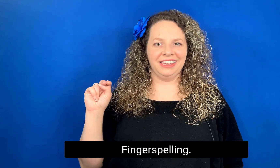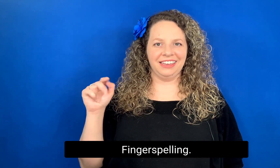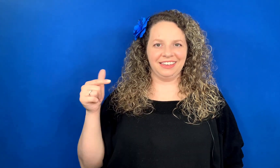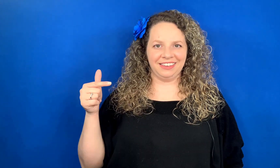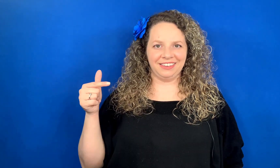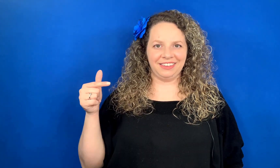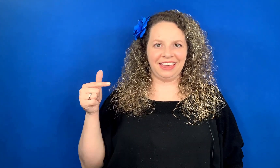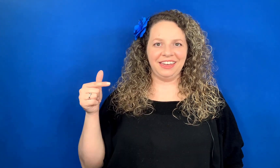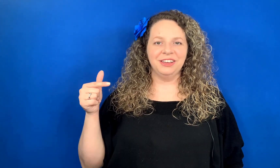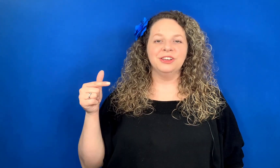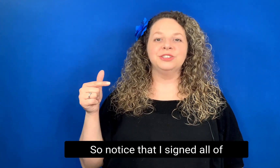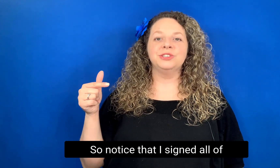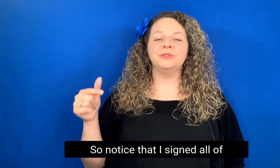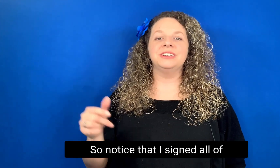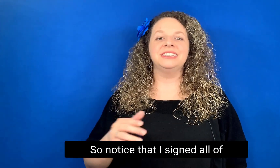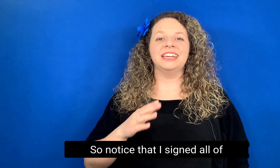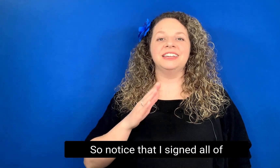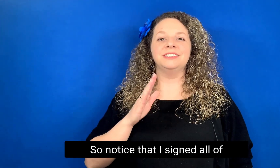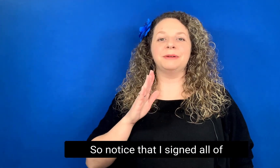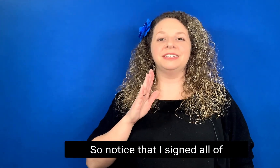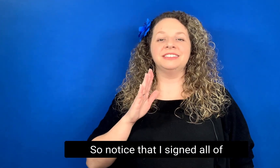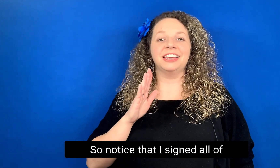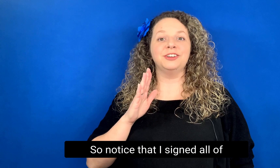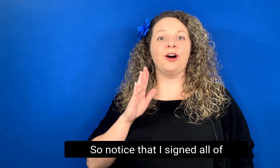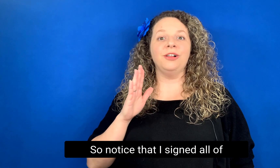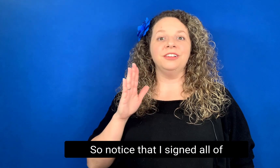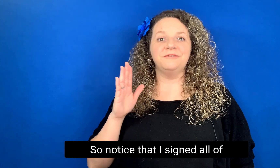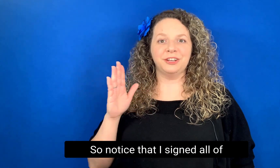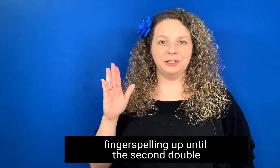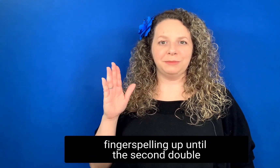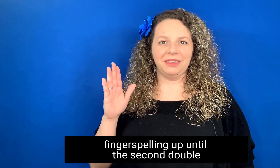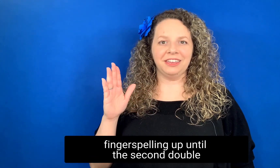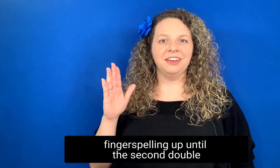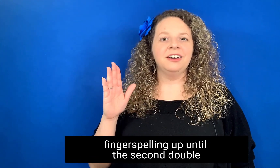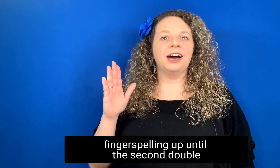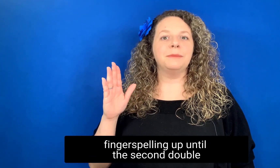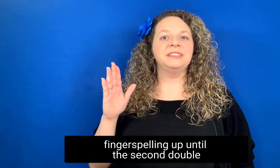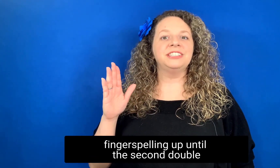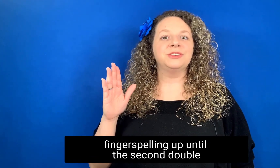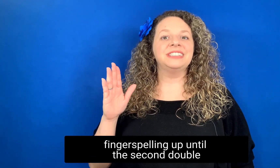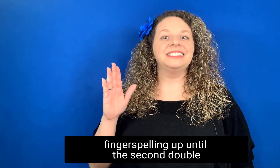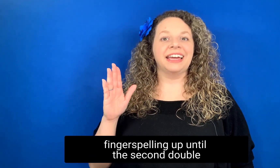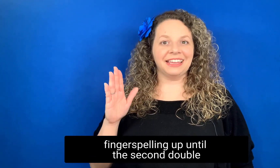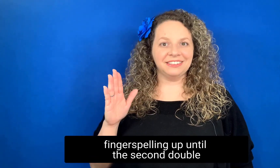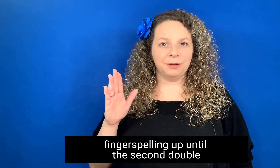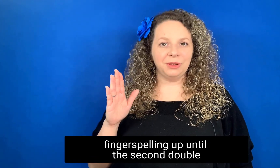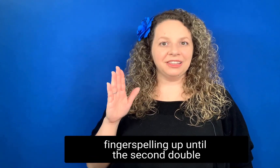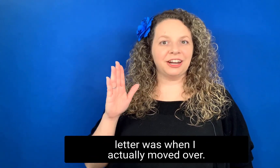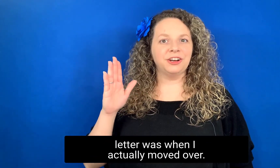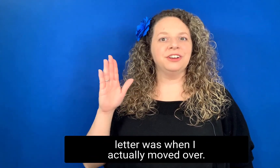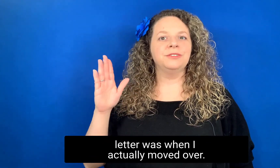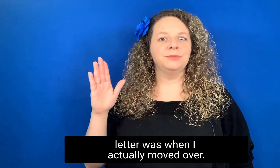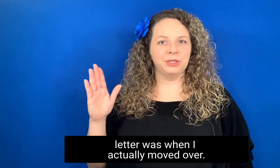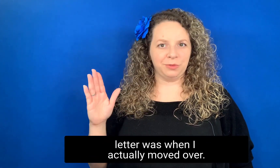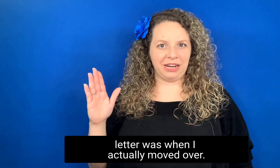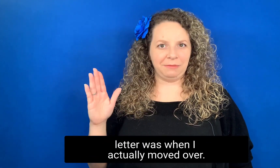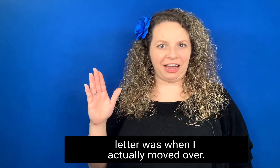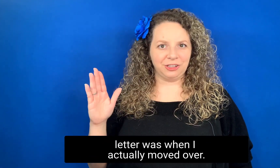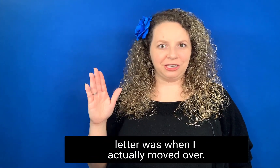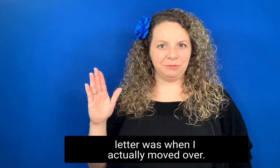Fingerspelling. Okay, so notice that I signed all of fingerspelling up until the second double letter was when I'm actually